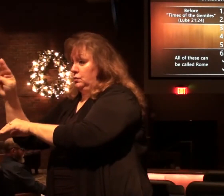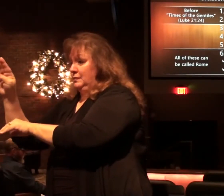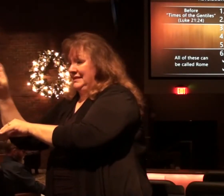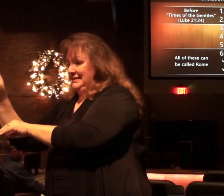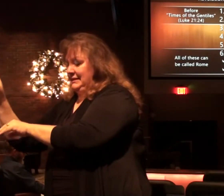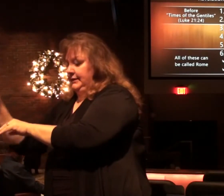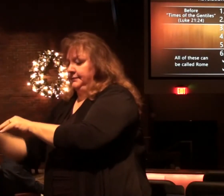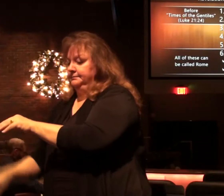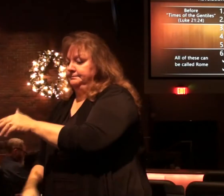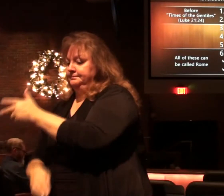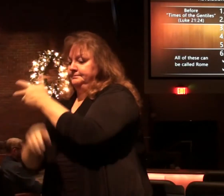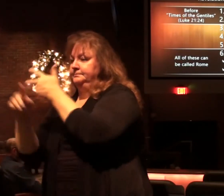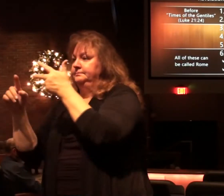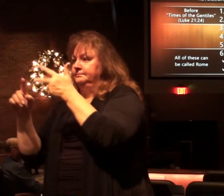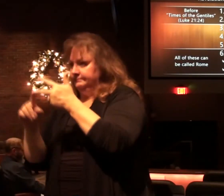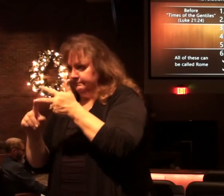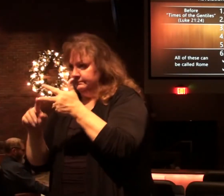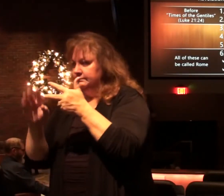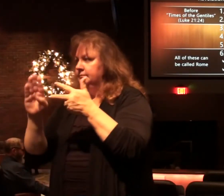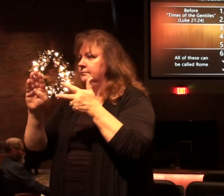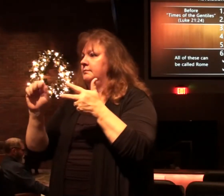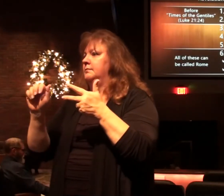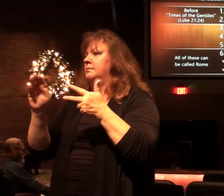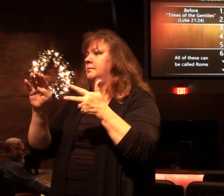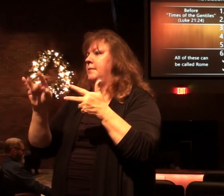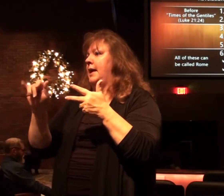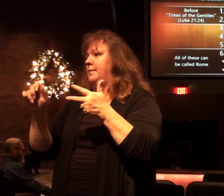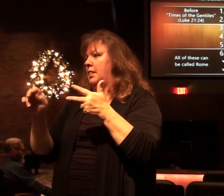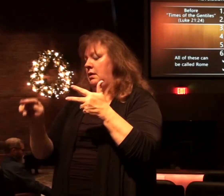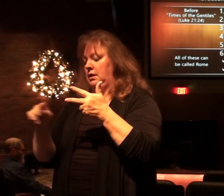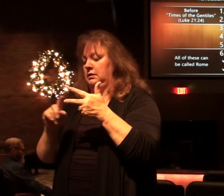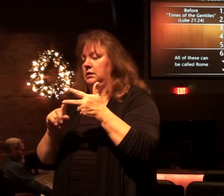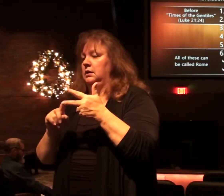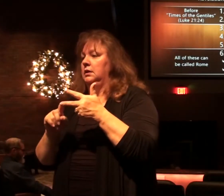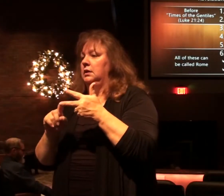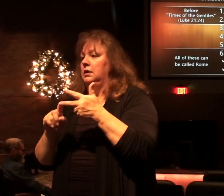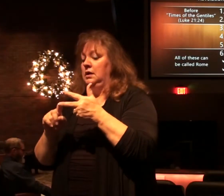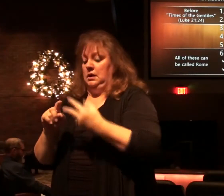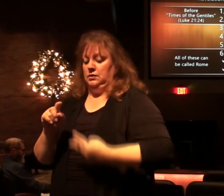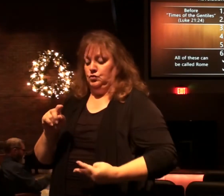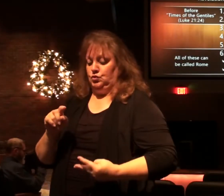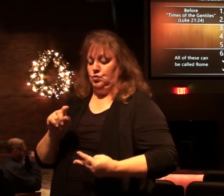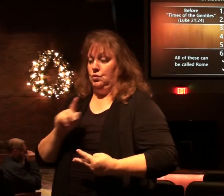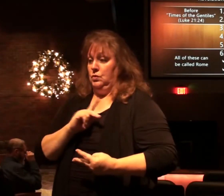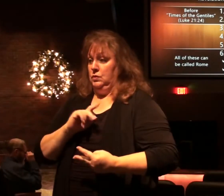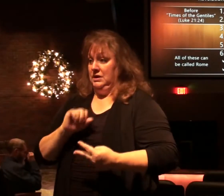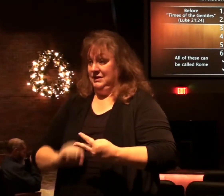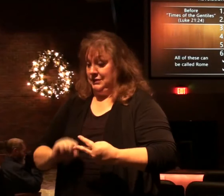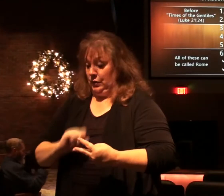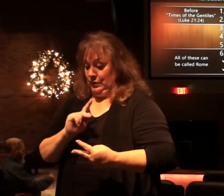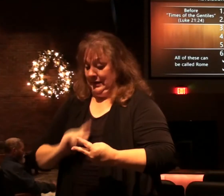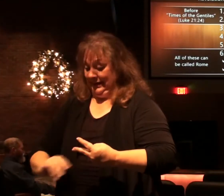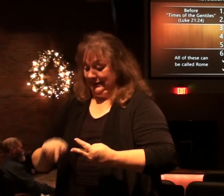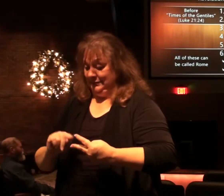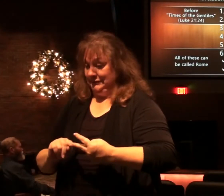Then we have Babylon. And Babylon takes the southern 2 kingdoms, and that's